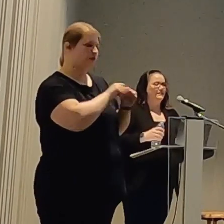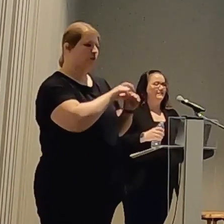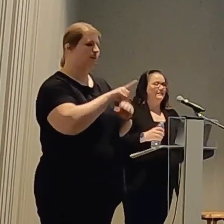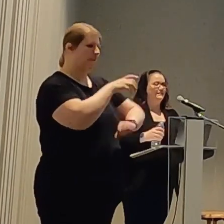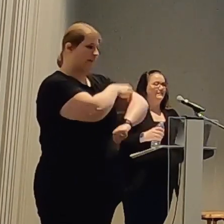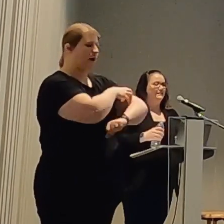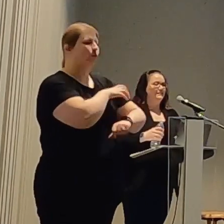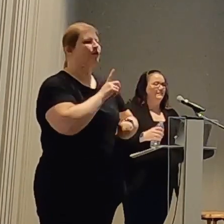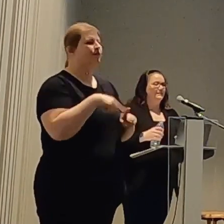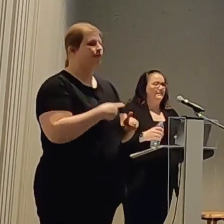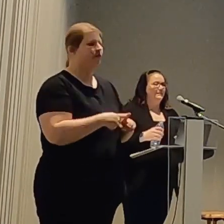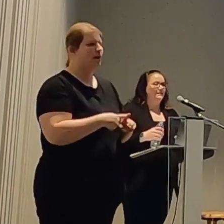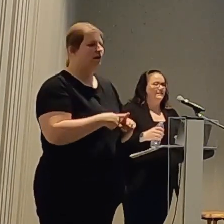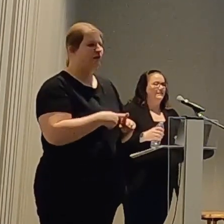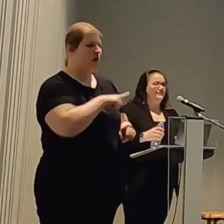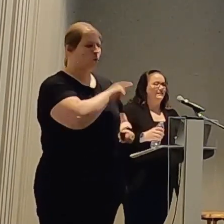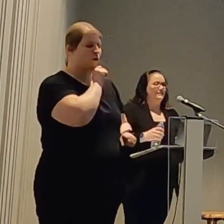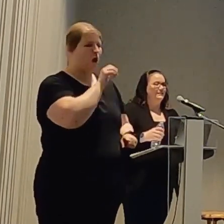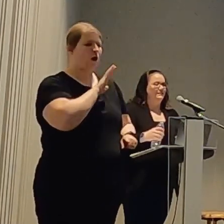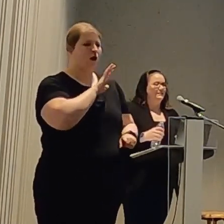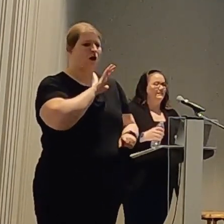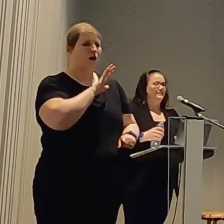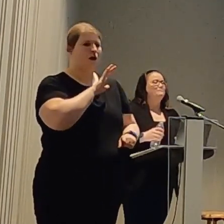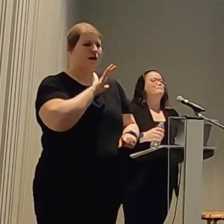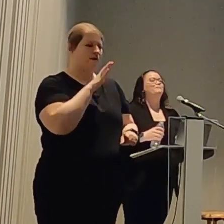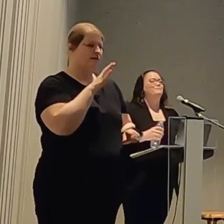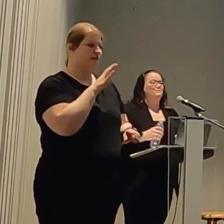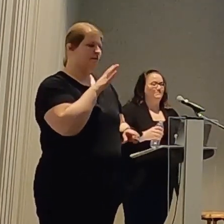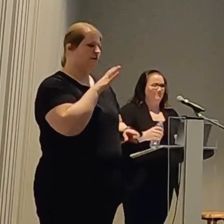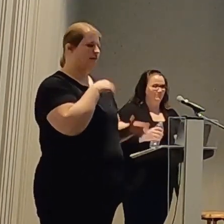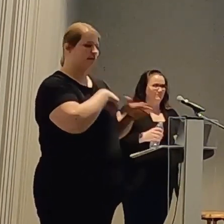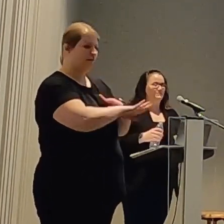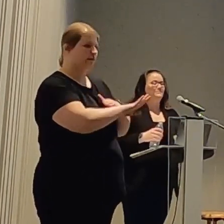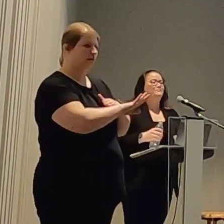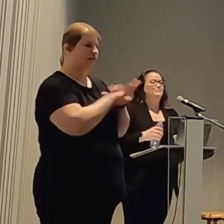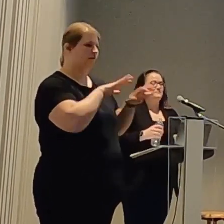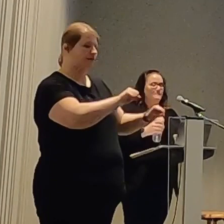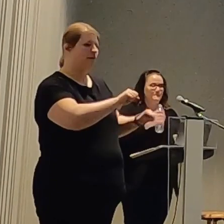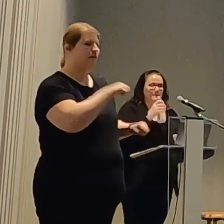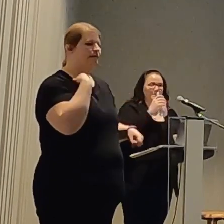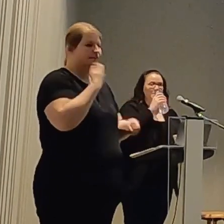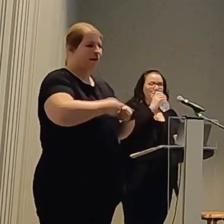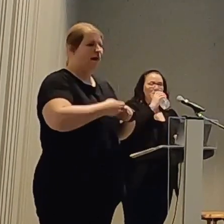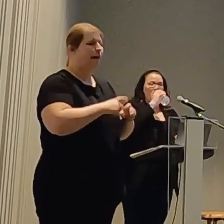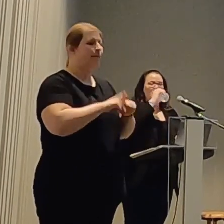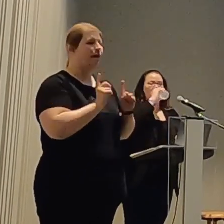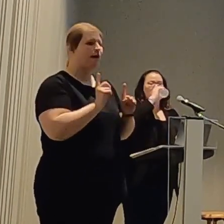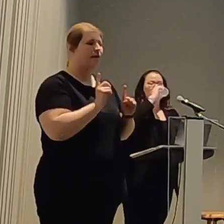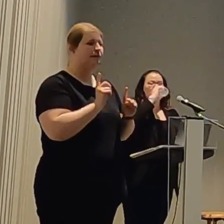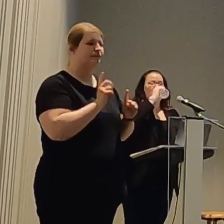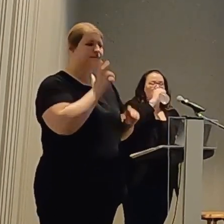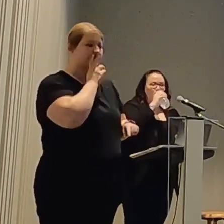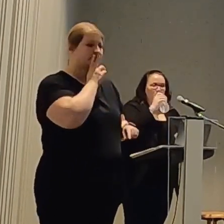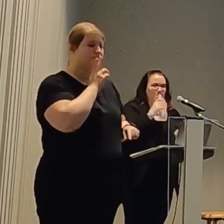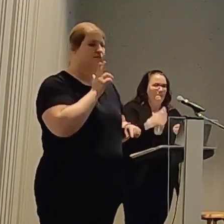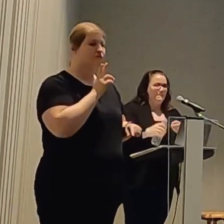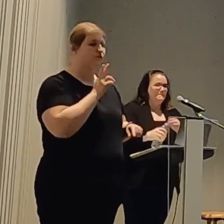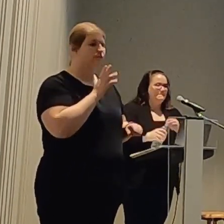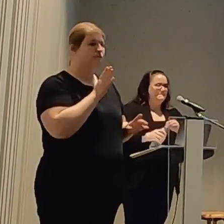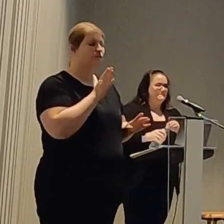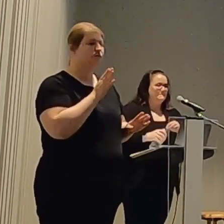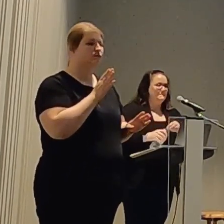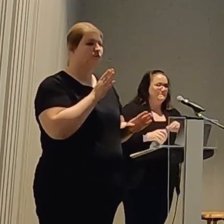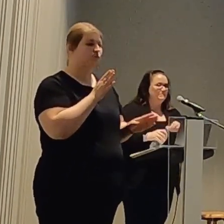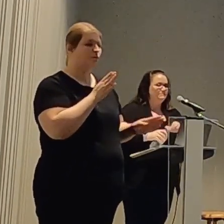they would not then come in and invade Spain. But the story goes that Hitler was going to do